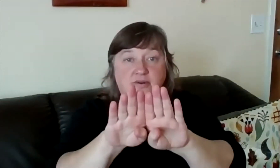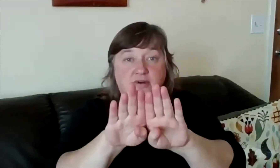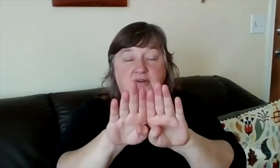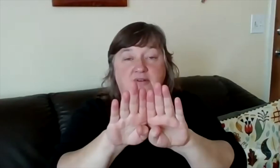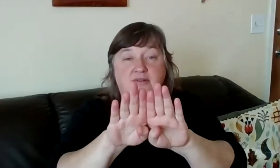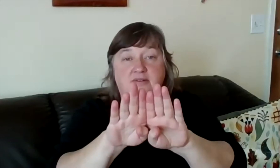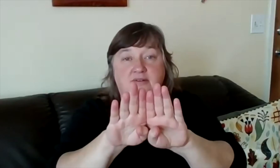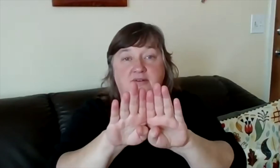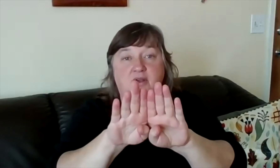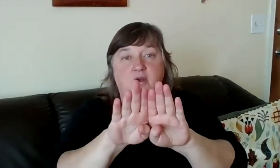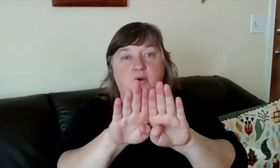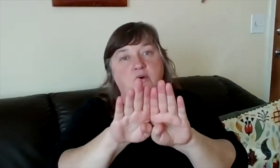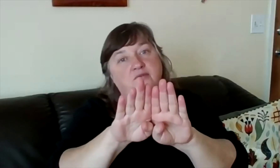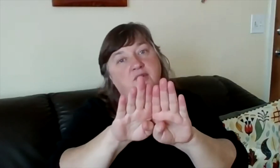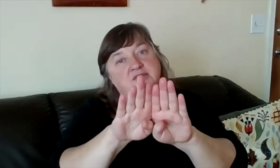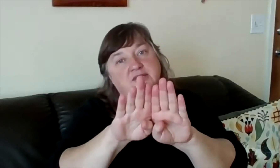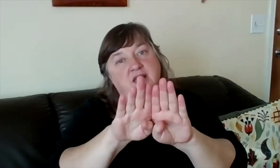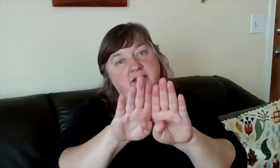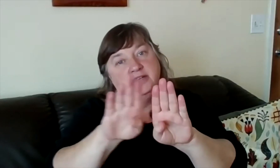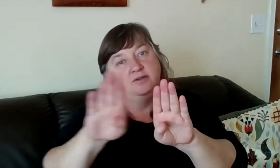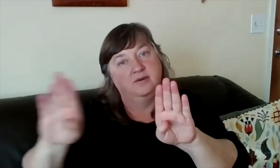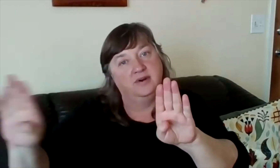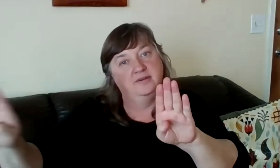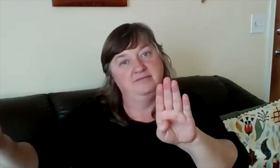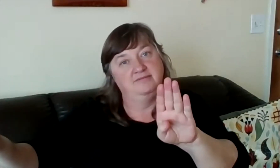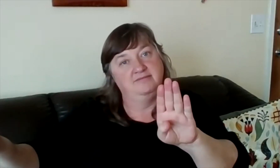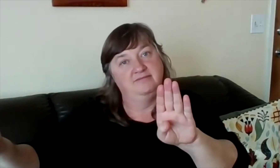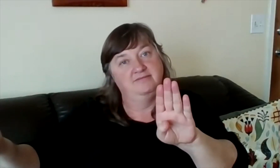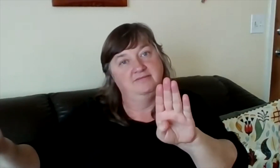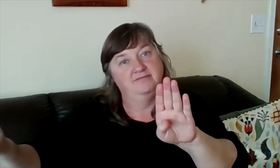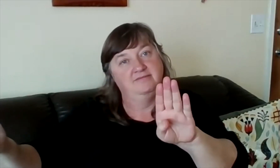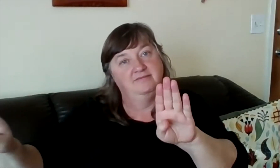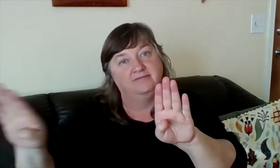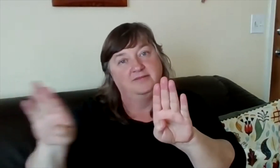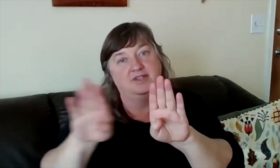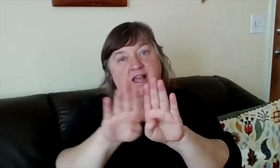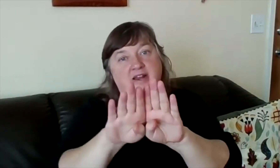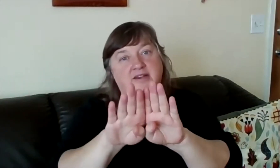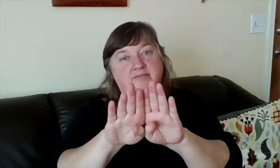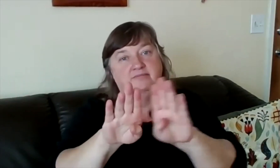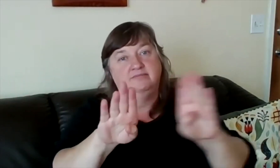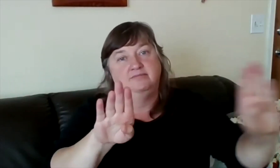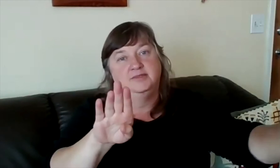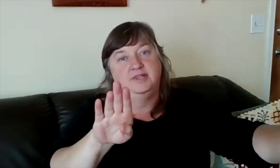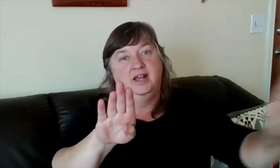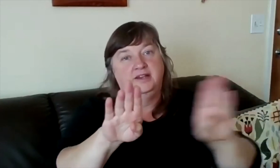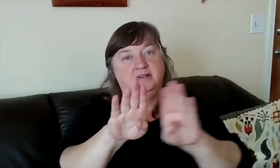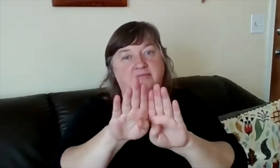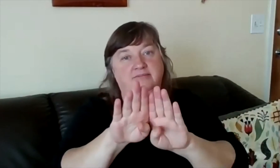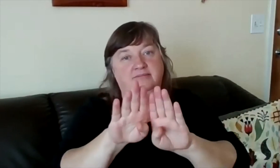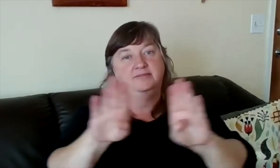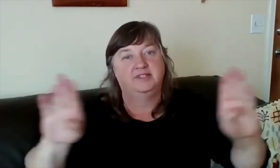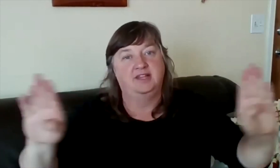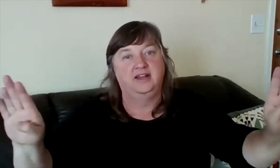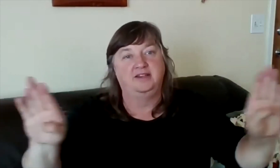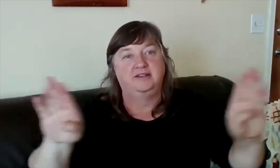door. Or if you have a sliding door, slide it, slide it, slide it.